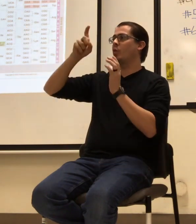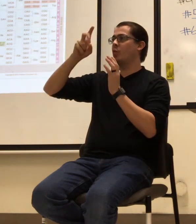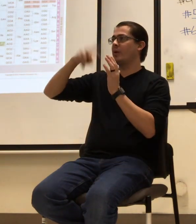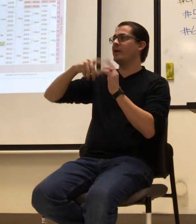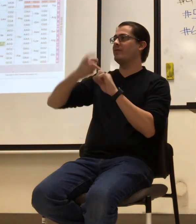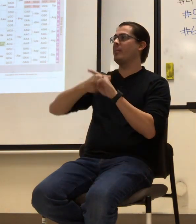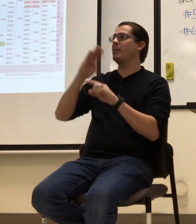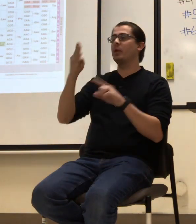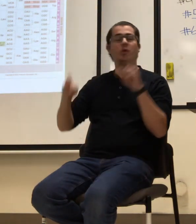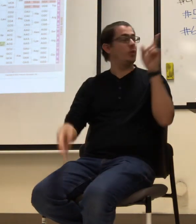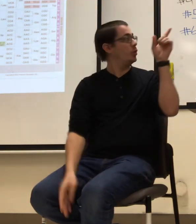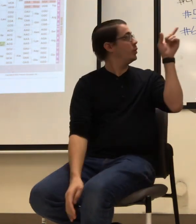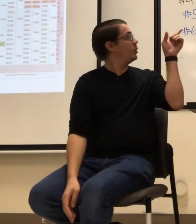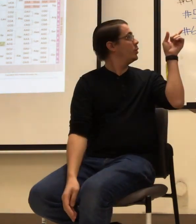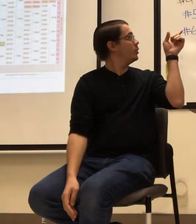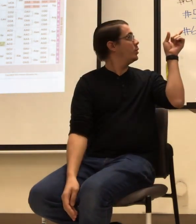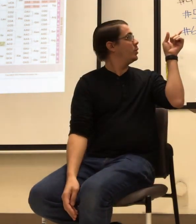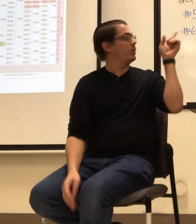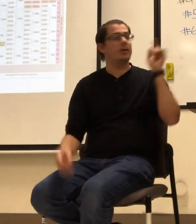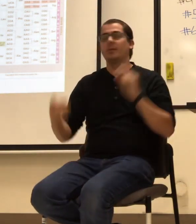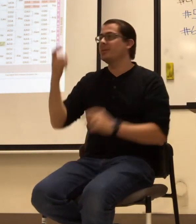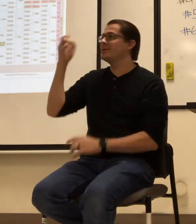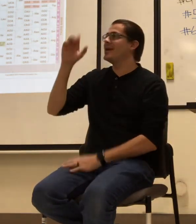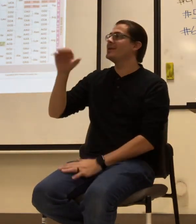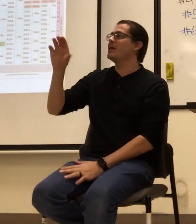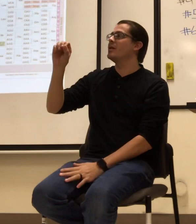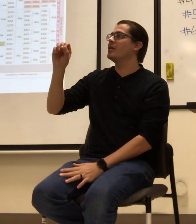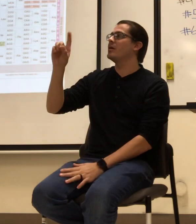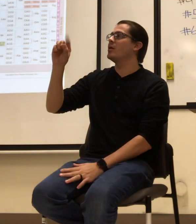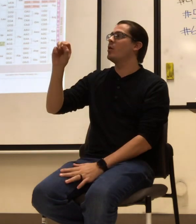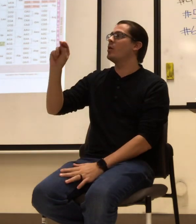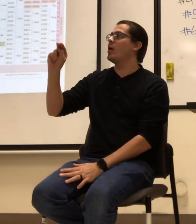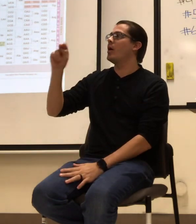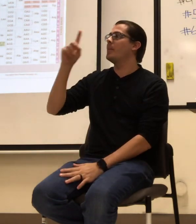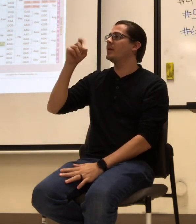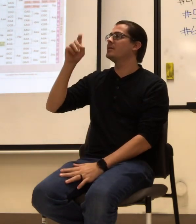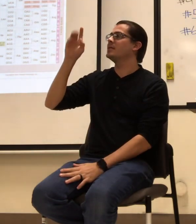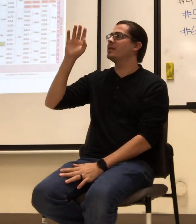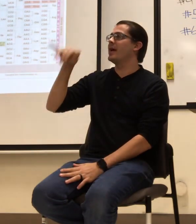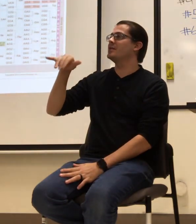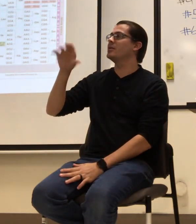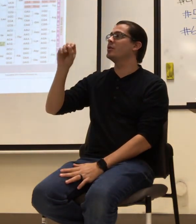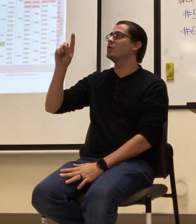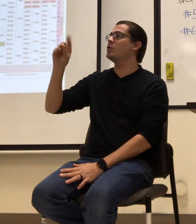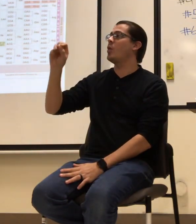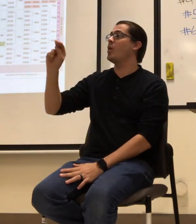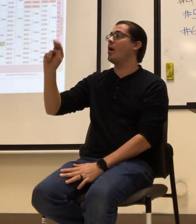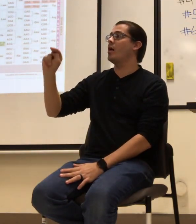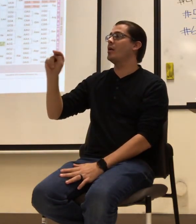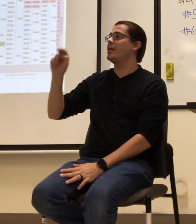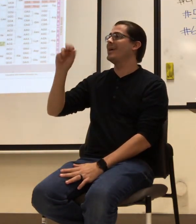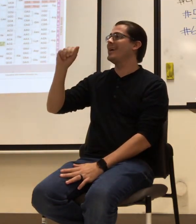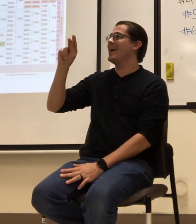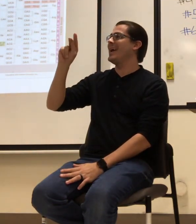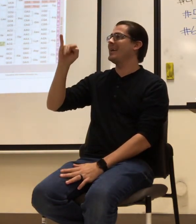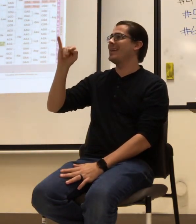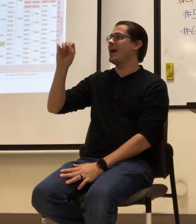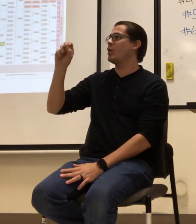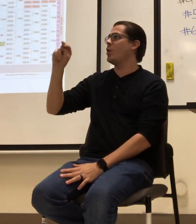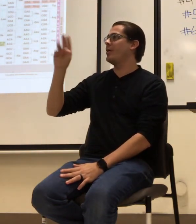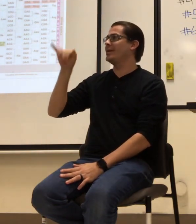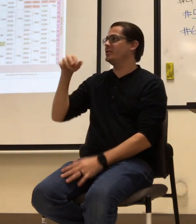one. Because they call it the codon because it's the code. The anticodon is just base pairing.